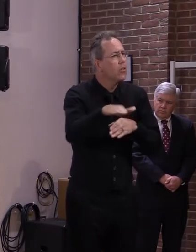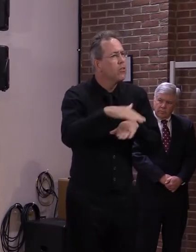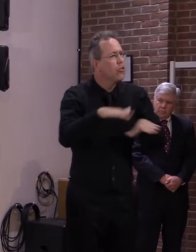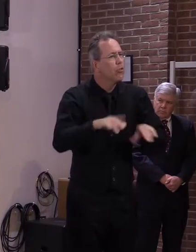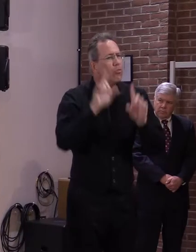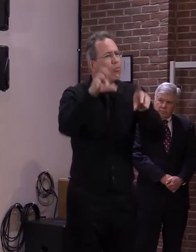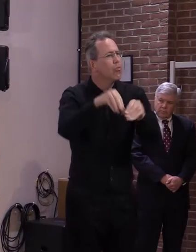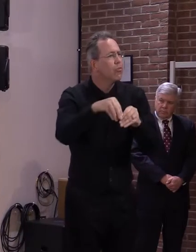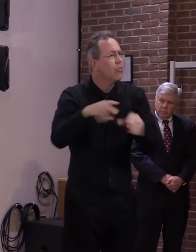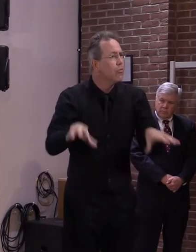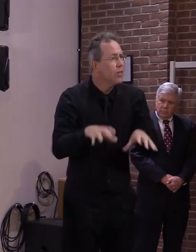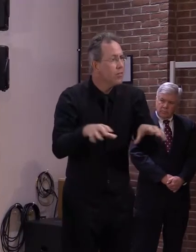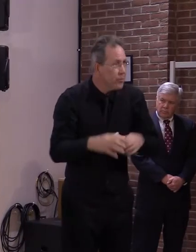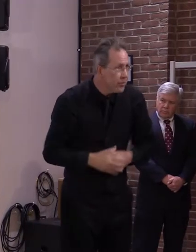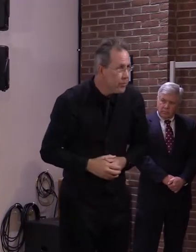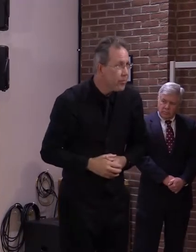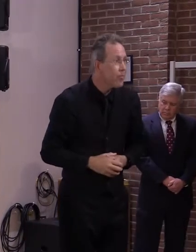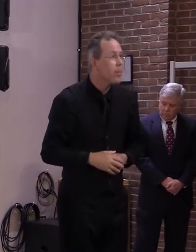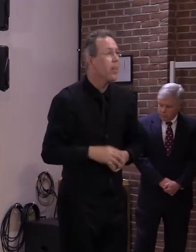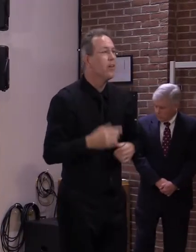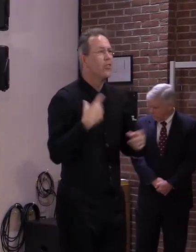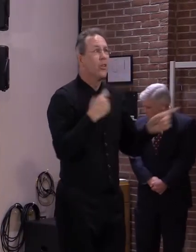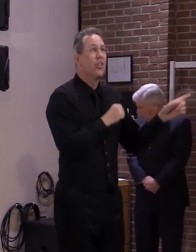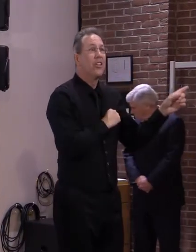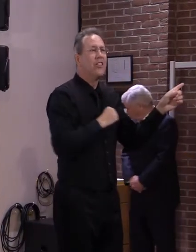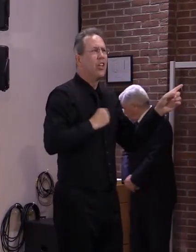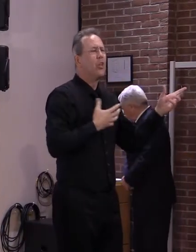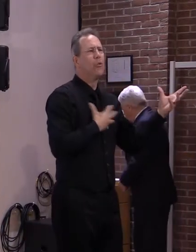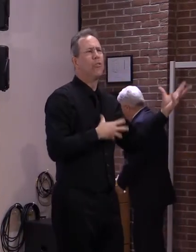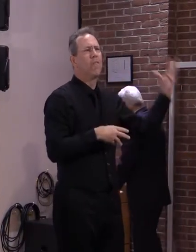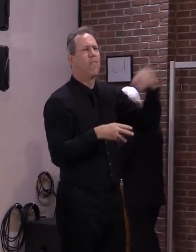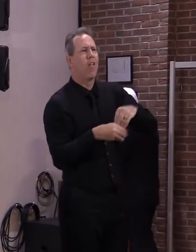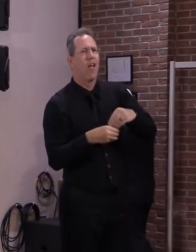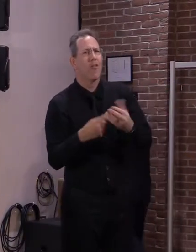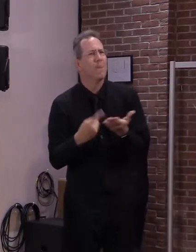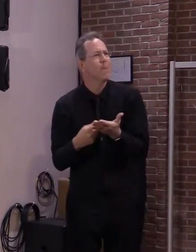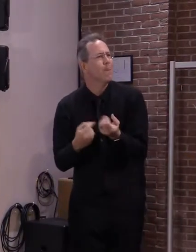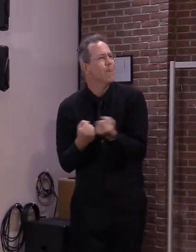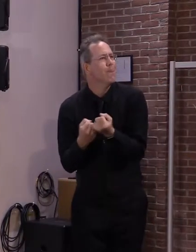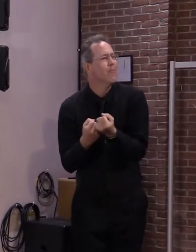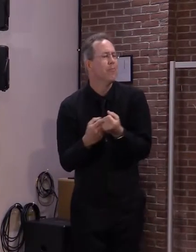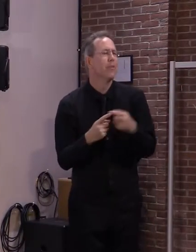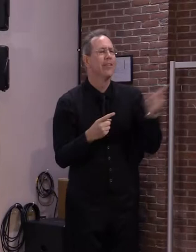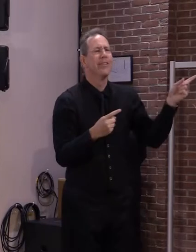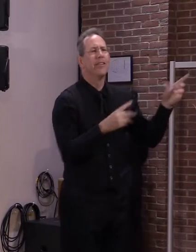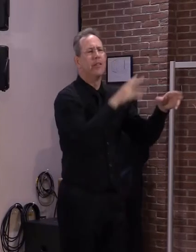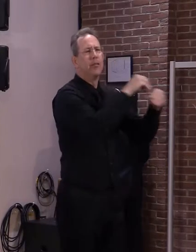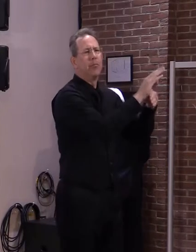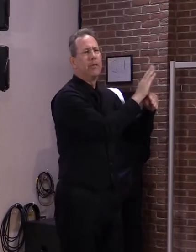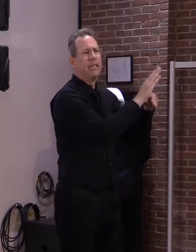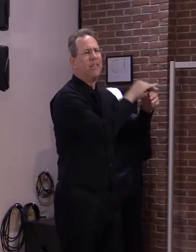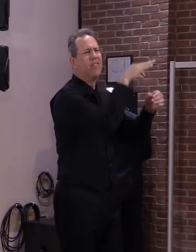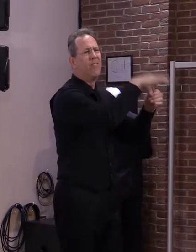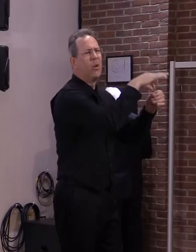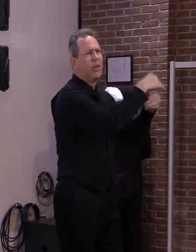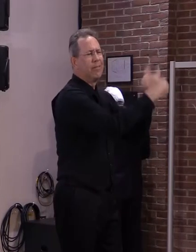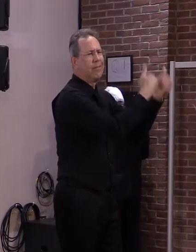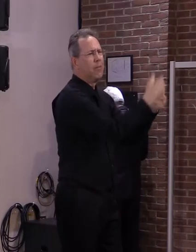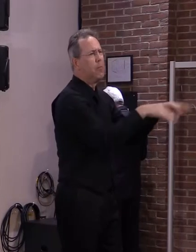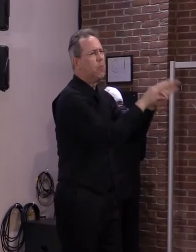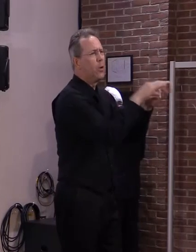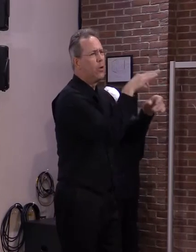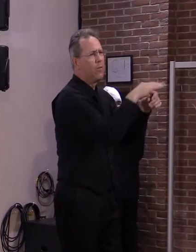could have been here today and had planned for it, but he has an active day in Washington.